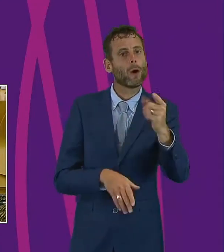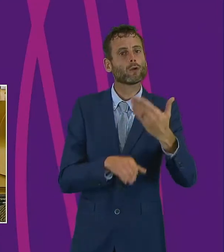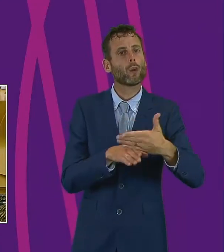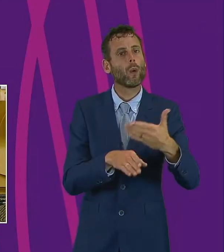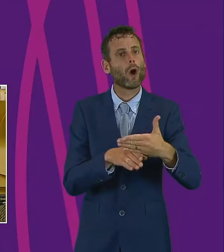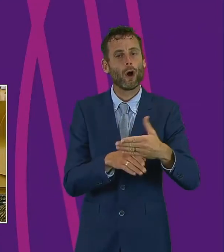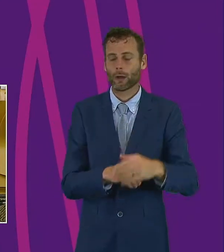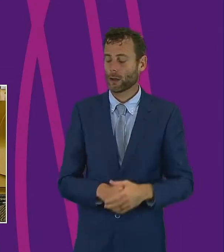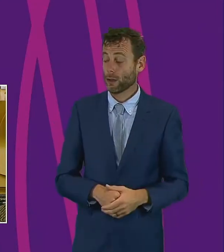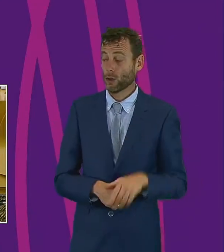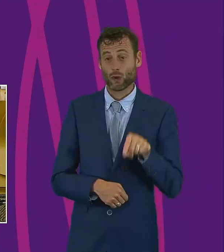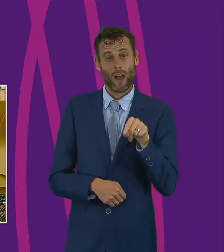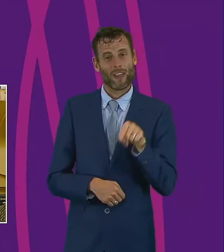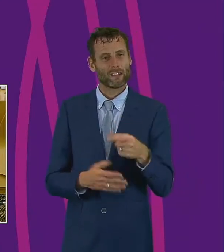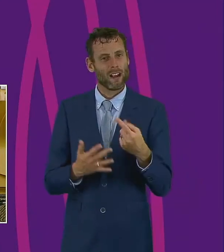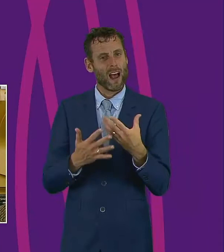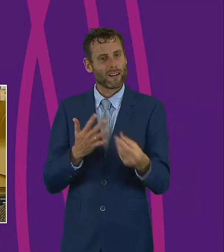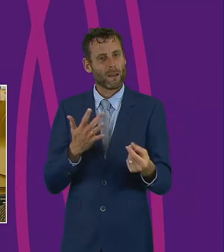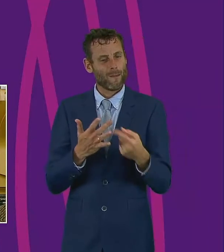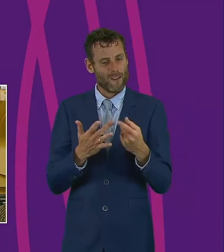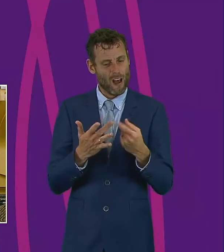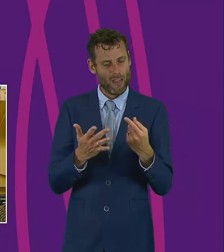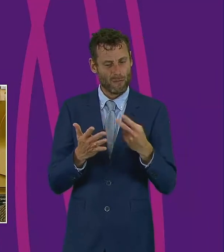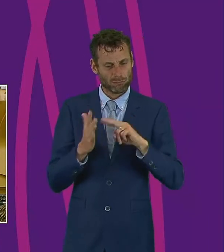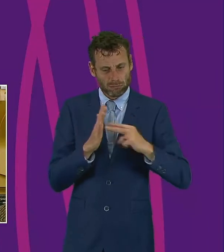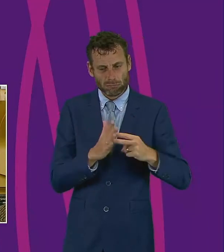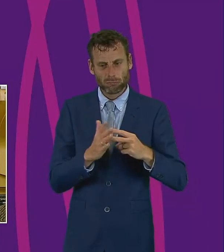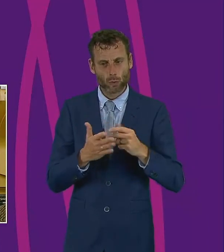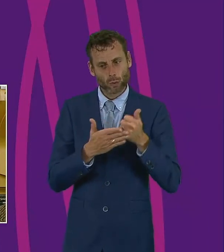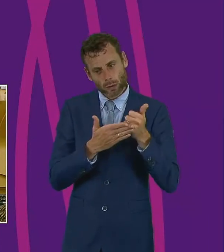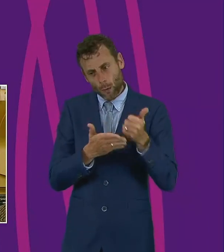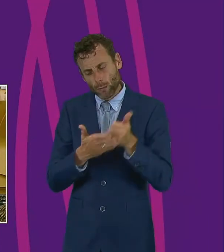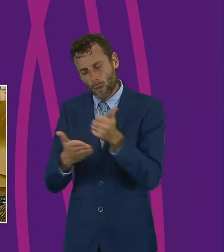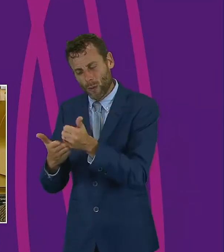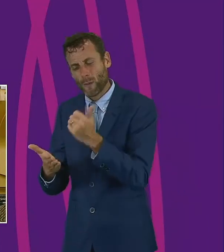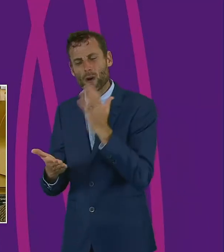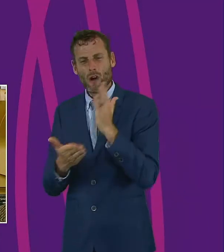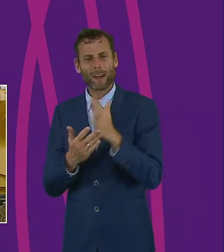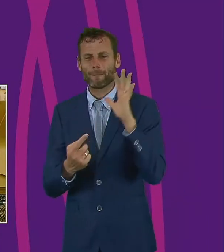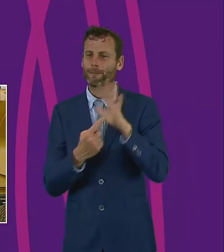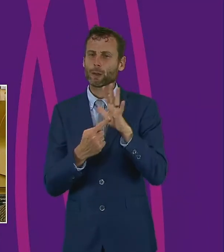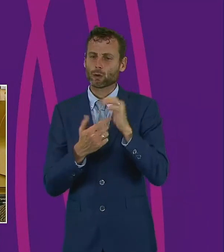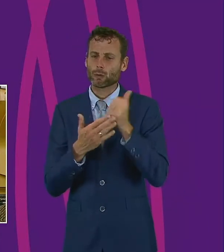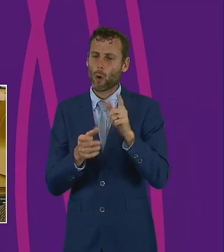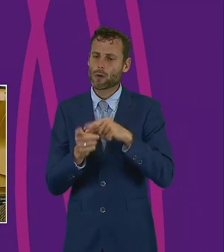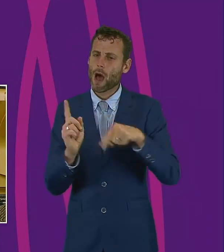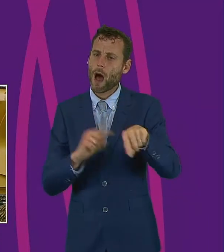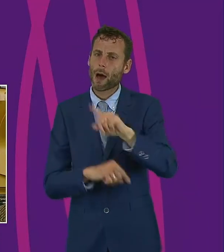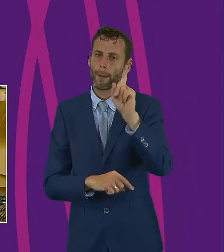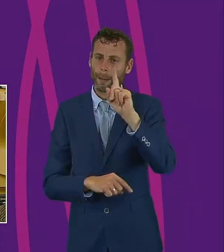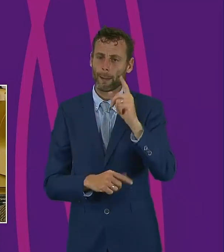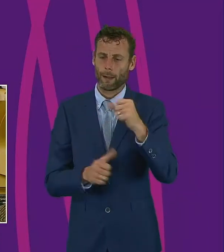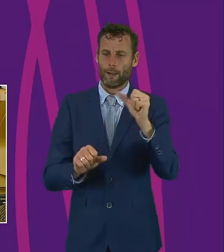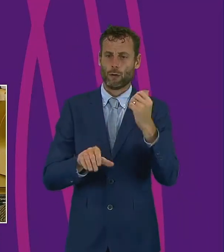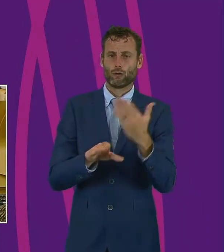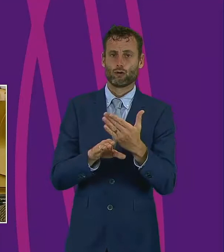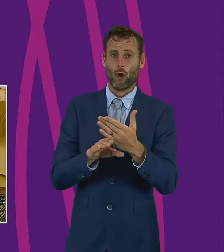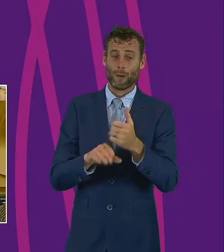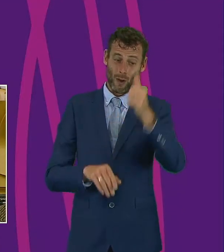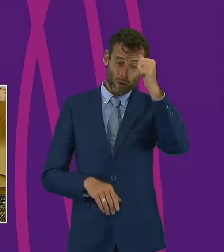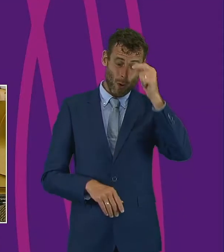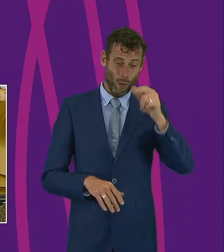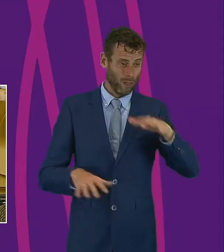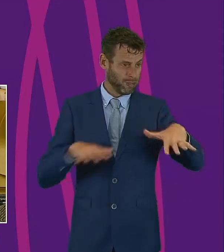doing, but this responsibility to make sure that all young people have the opportunities that they deserve, notwithstanding COVID, is one that is going to